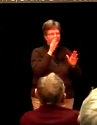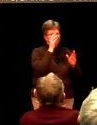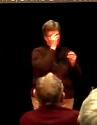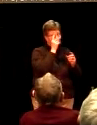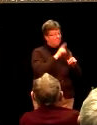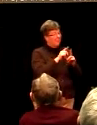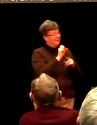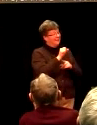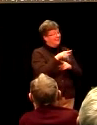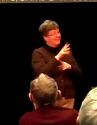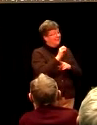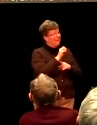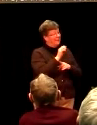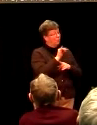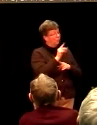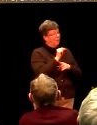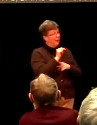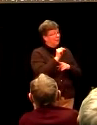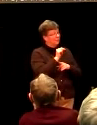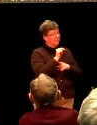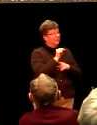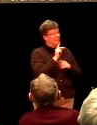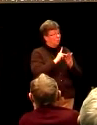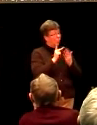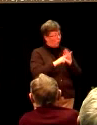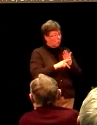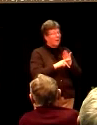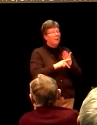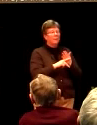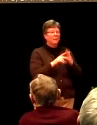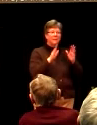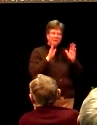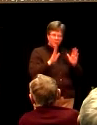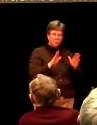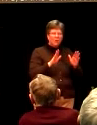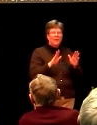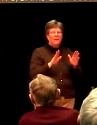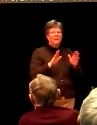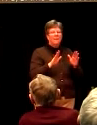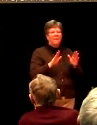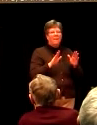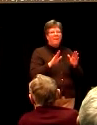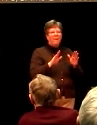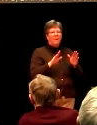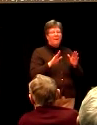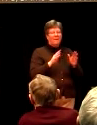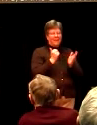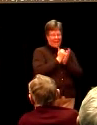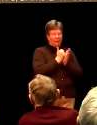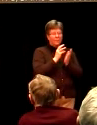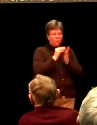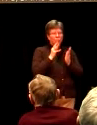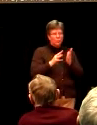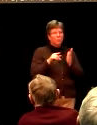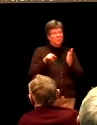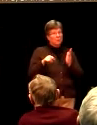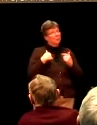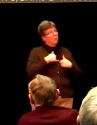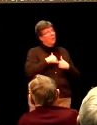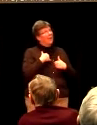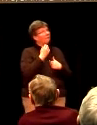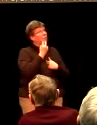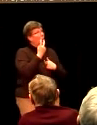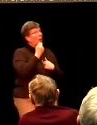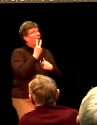But the space grant program is a big part of, I think, how students see NASA. We have about a dozen students on campus